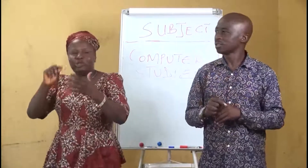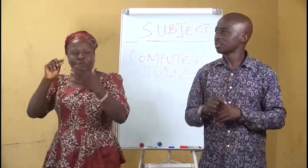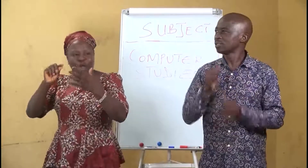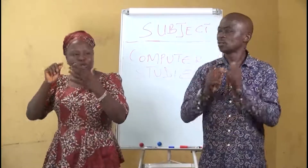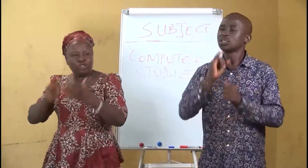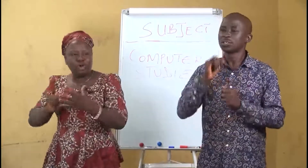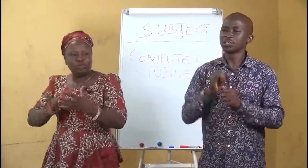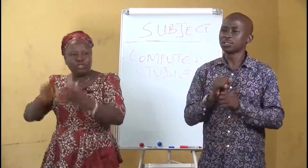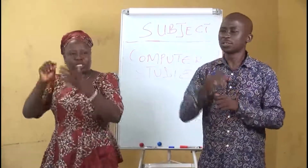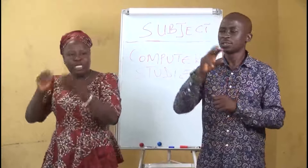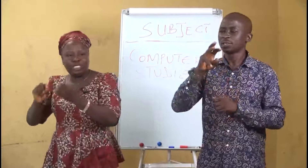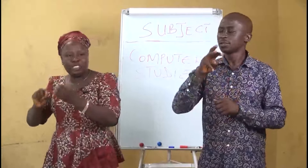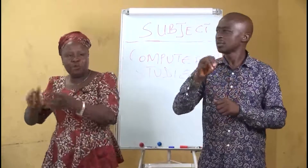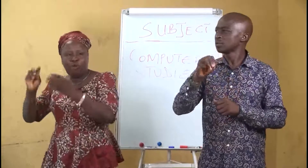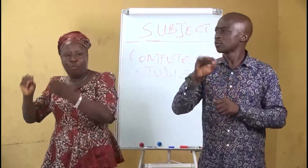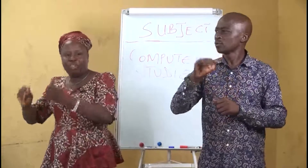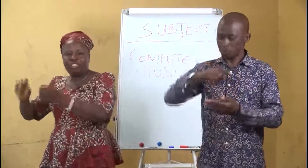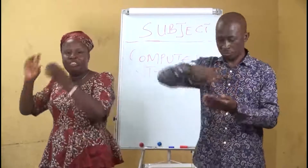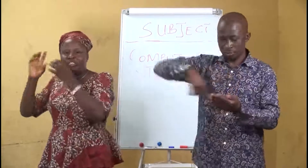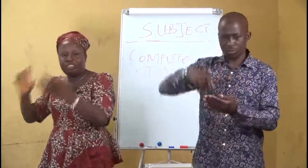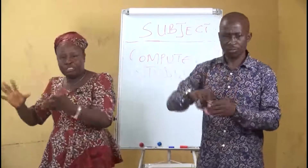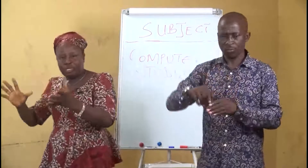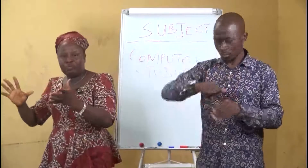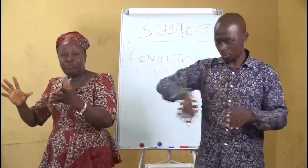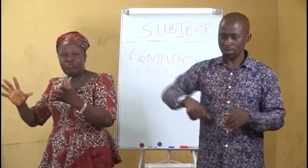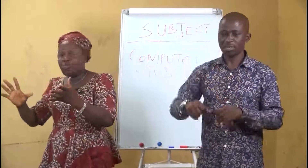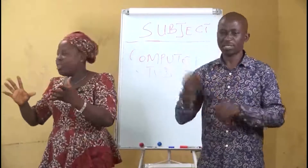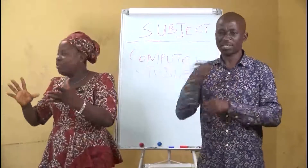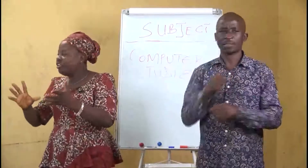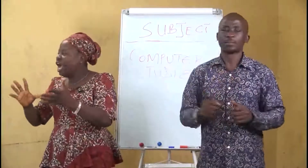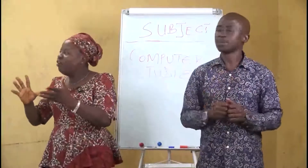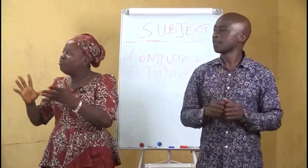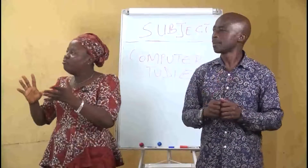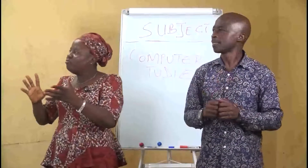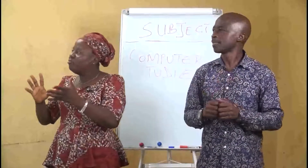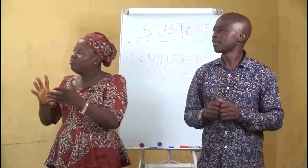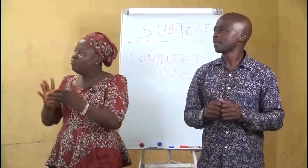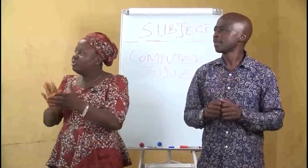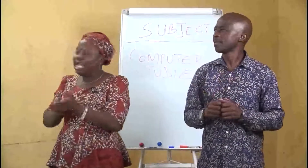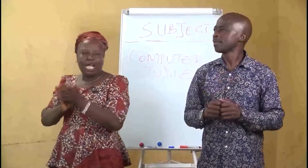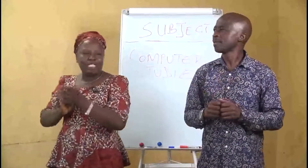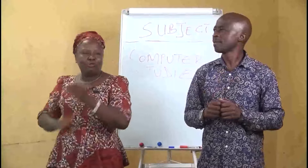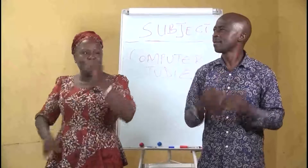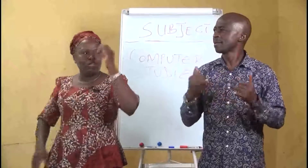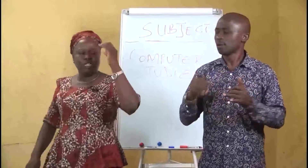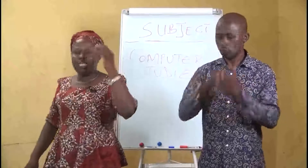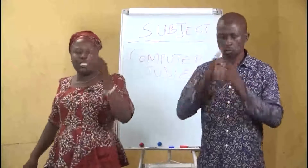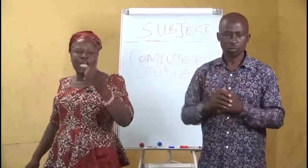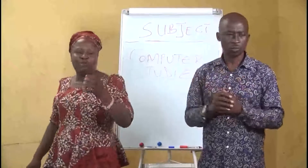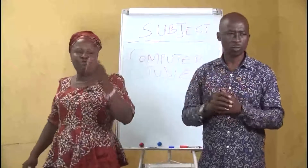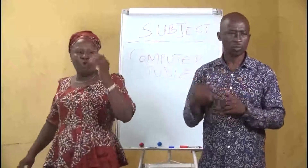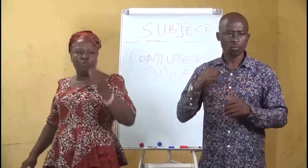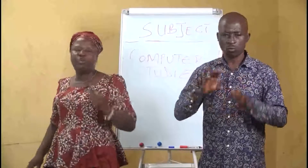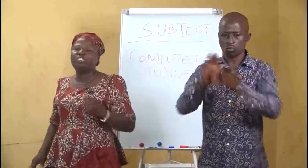is Microsoft DIX operating system. Now, learners, we are going to the